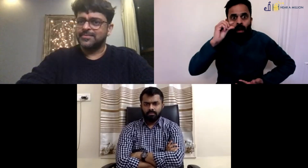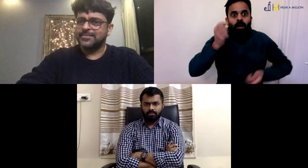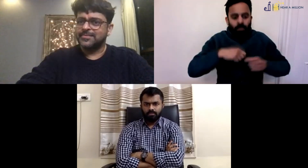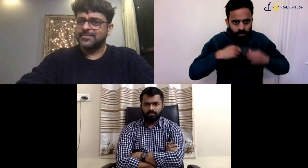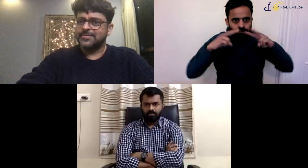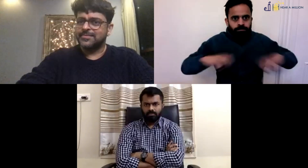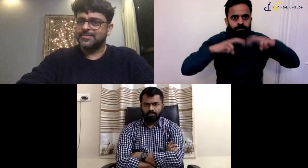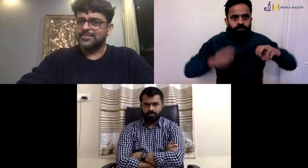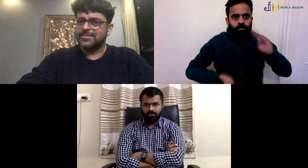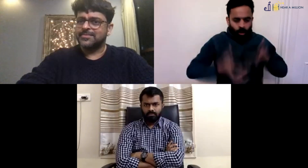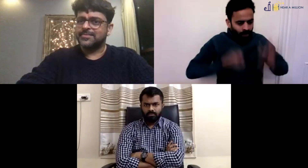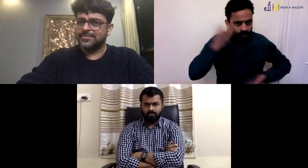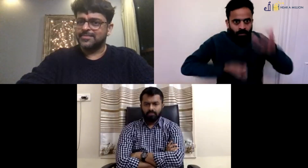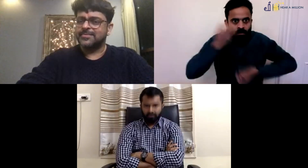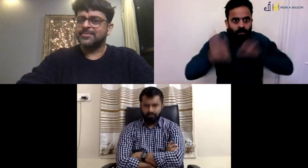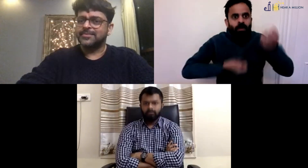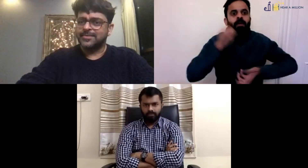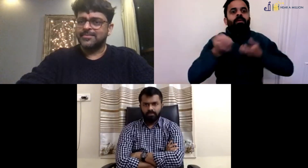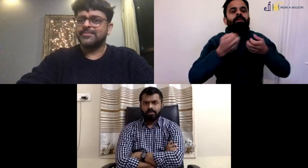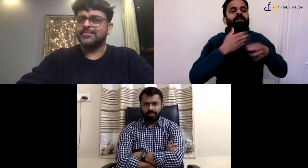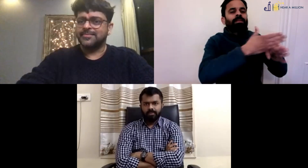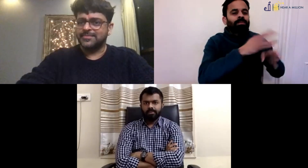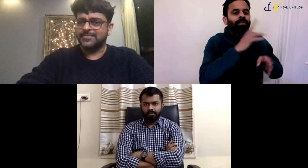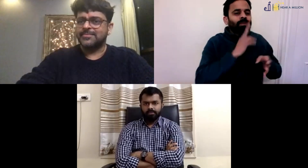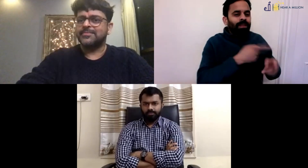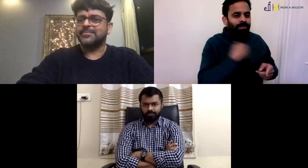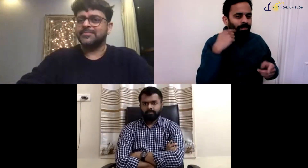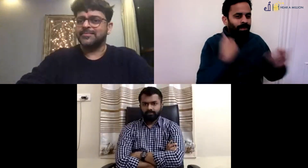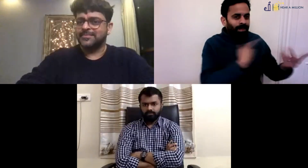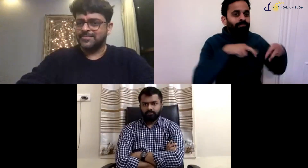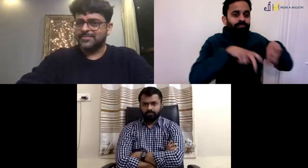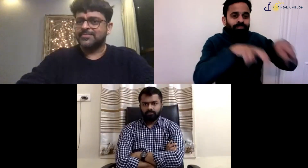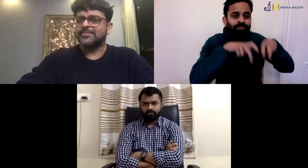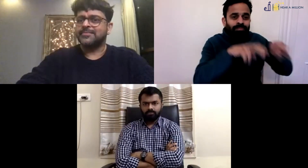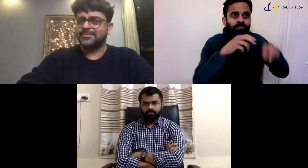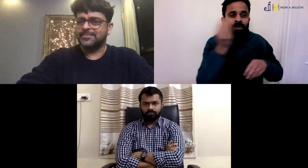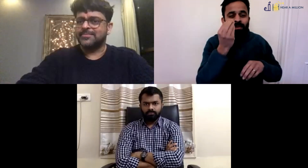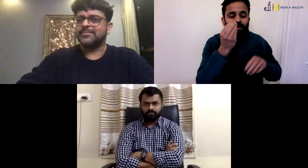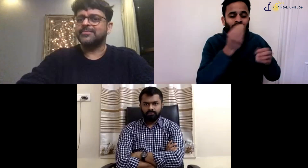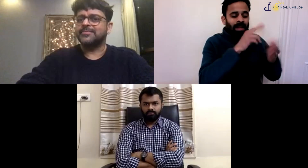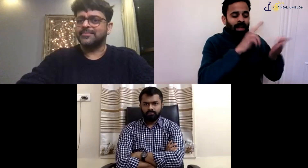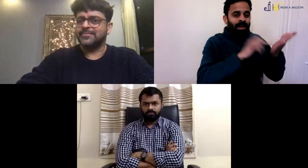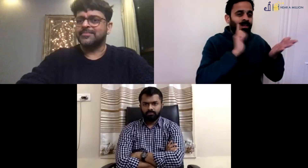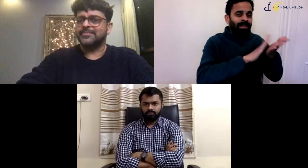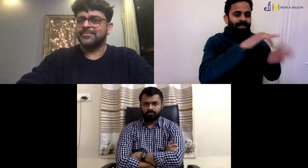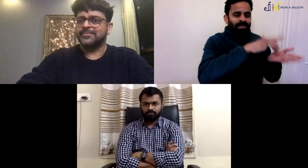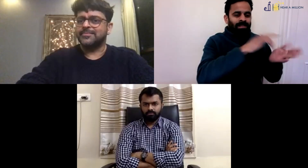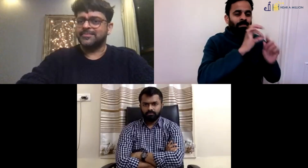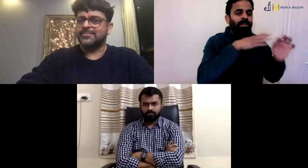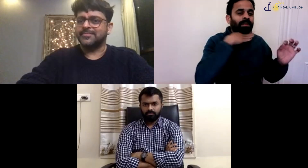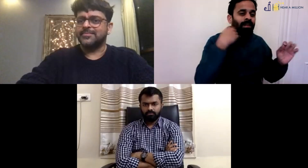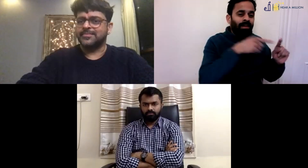much of a pent up. But in these classes, there was a lot of reflection that started to come through. And Sunil and I would walk every day,